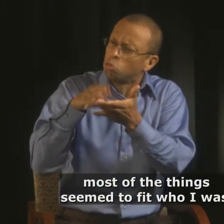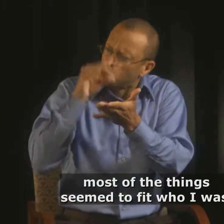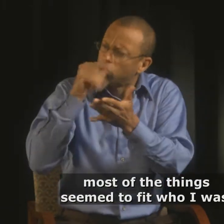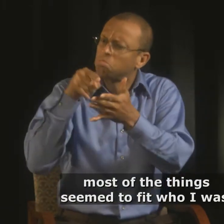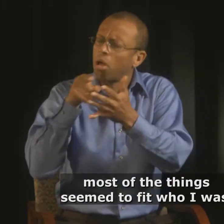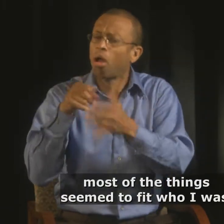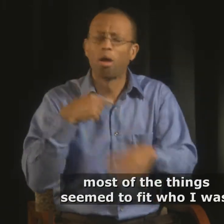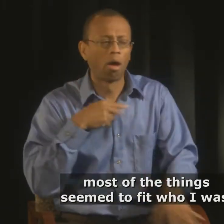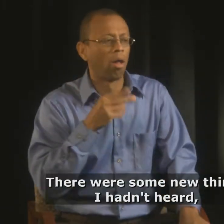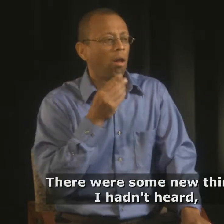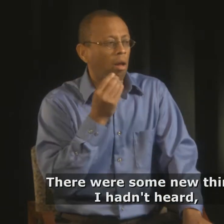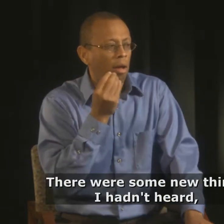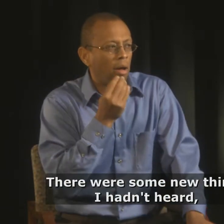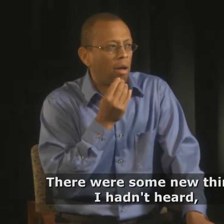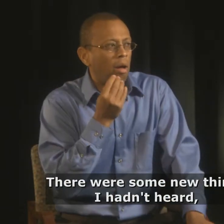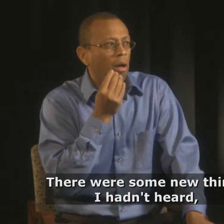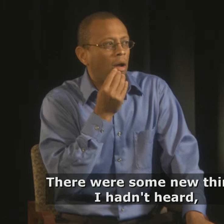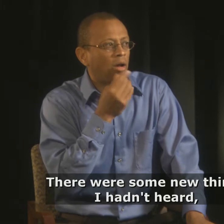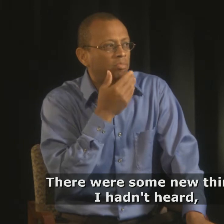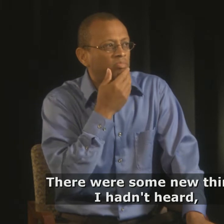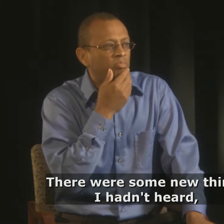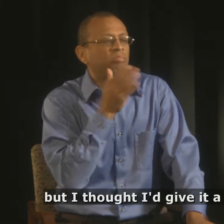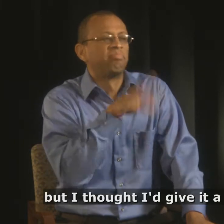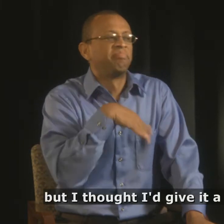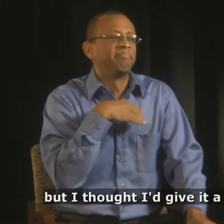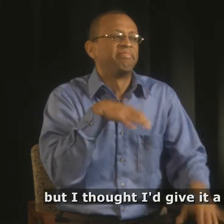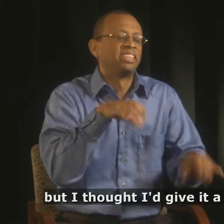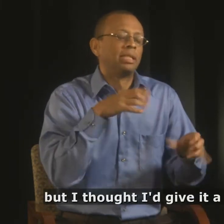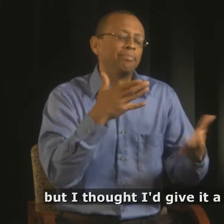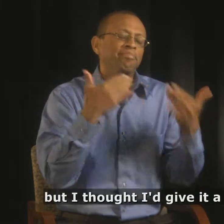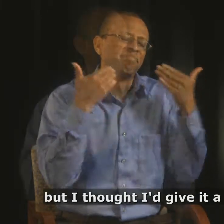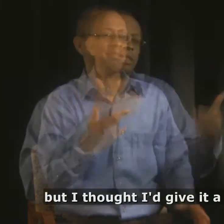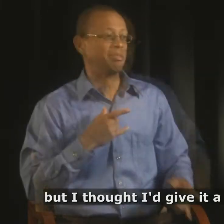was. There were some new things, but I thought I'd give it a try.